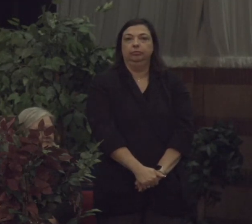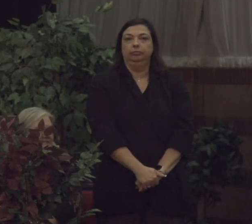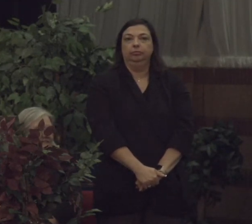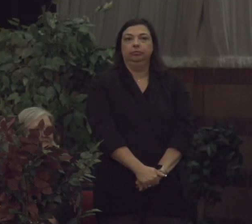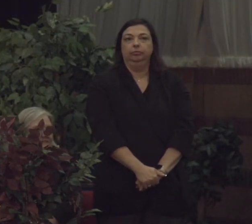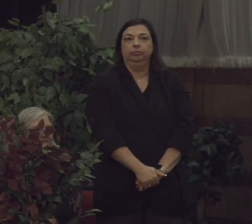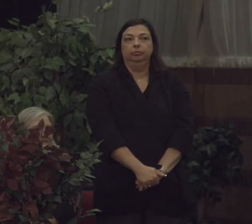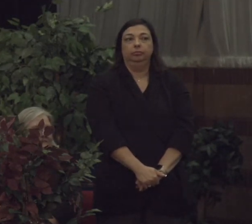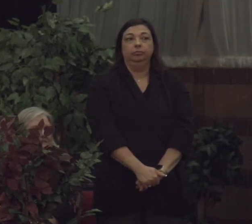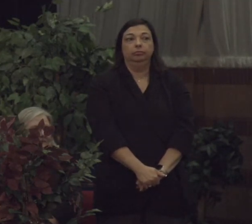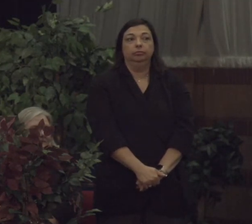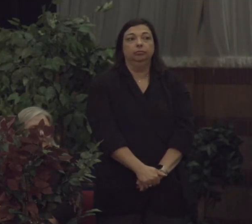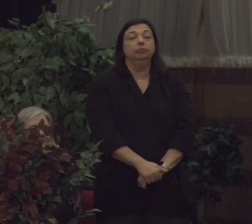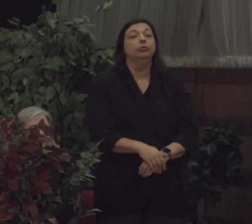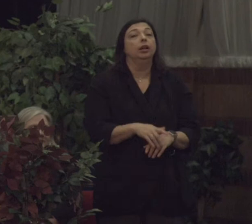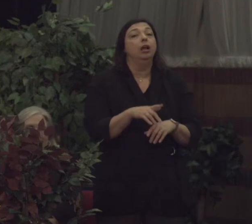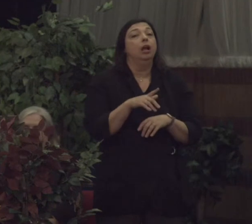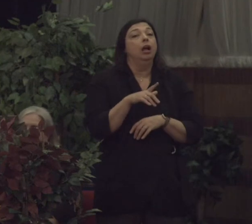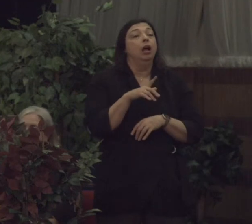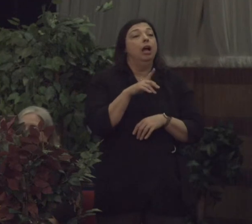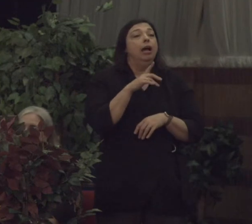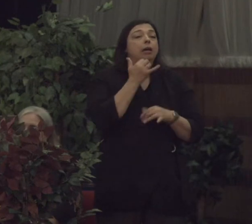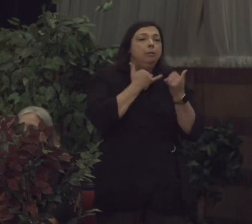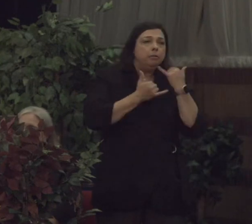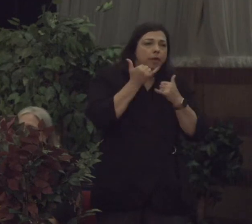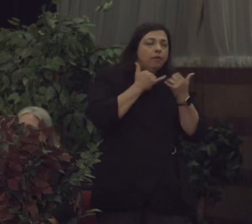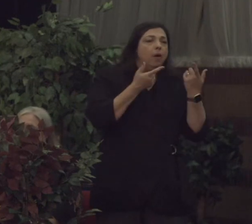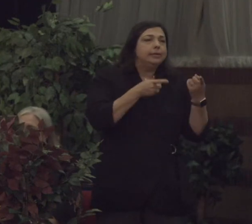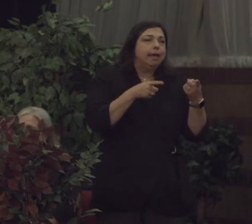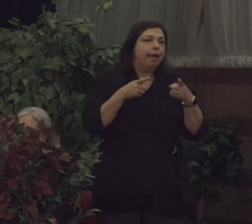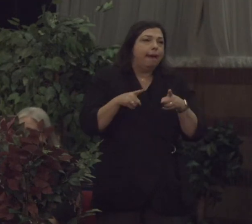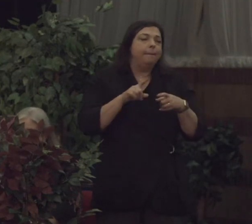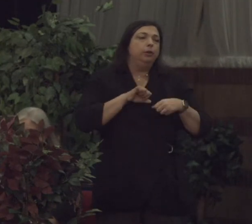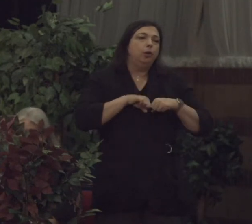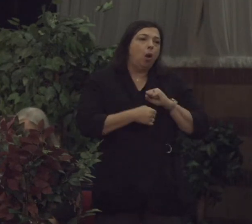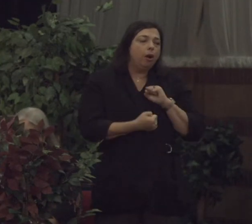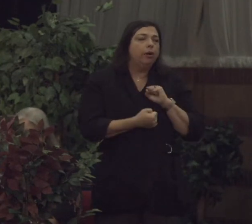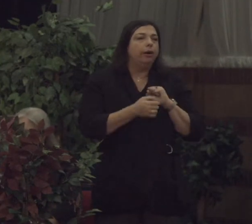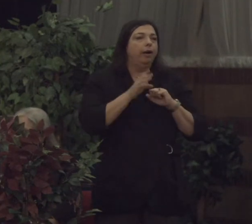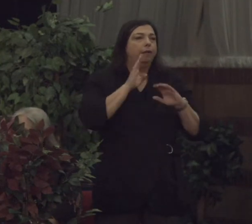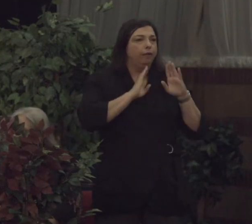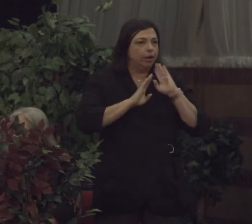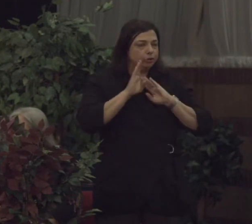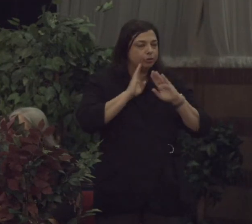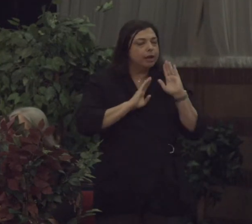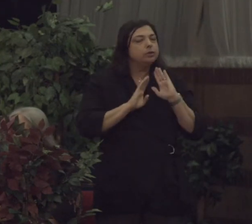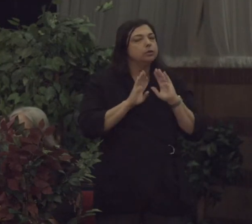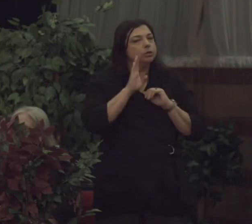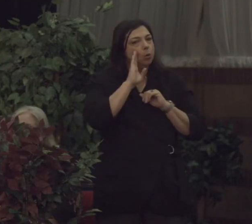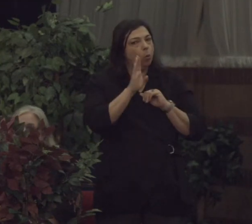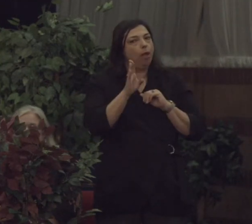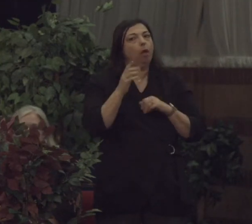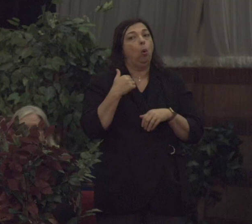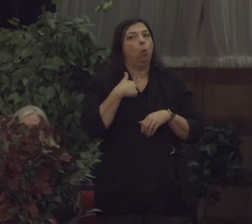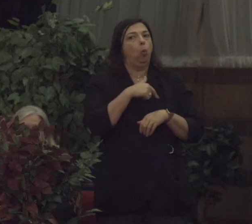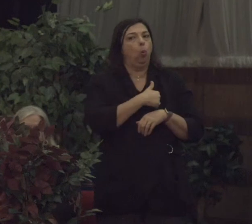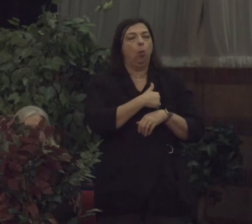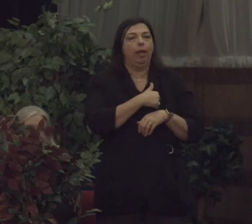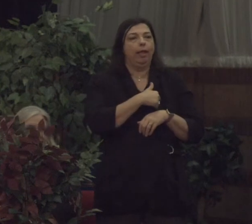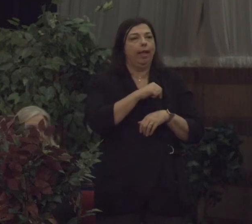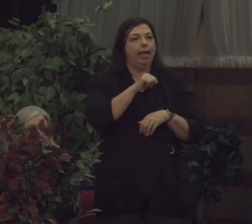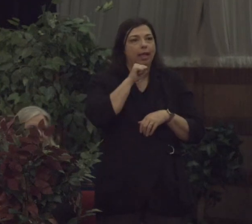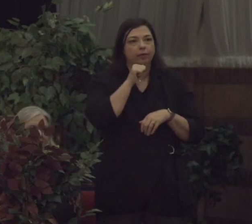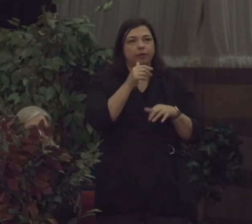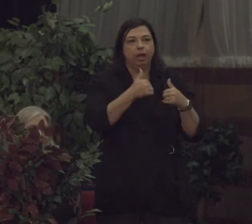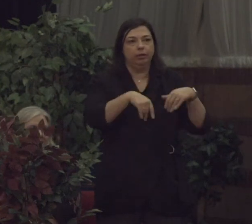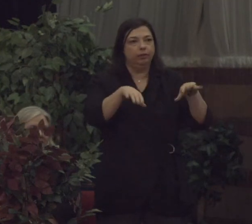While nothing accomplishes ever without pitfalls, heartache, or frustration, we have not wavered in